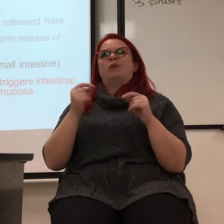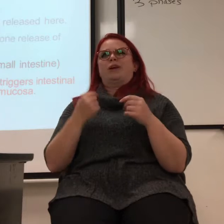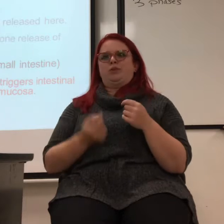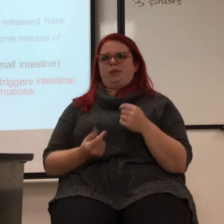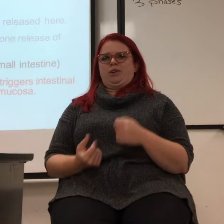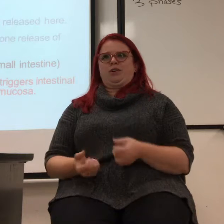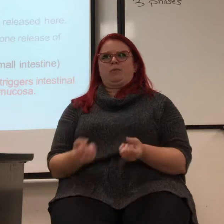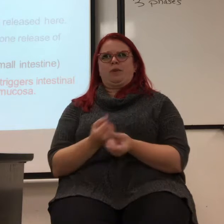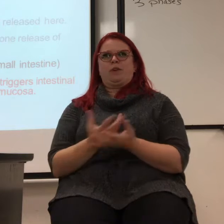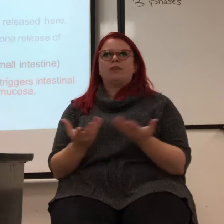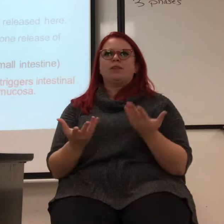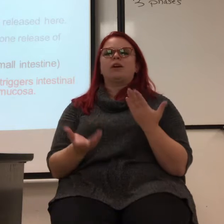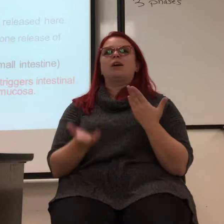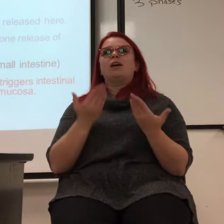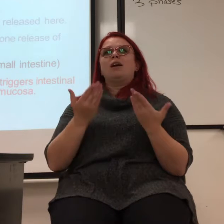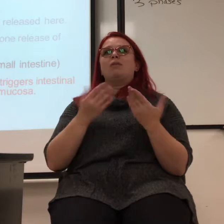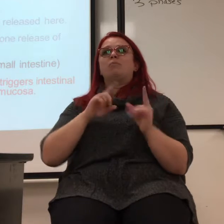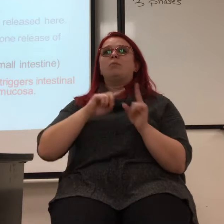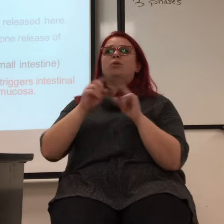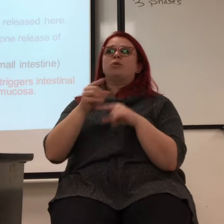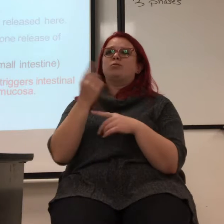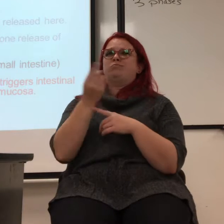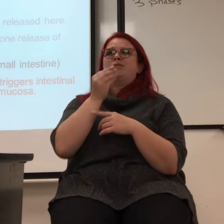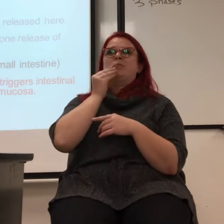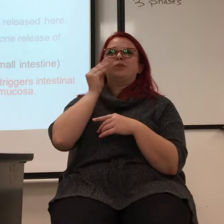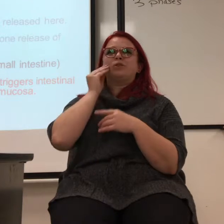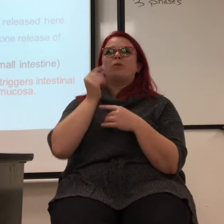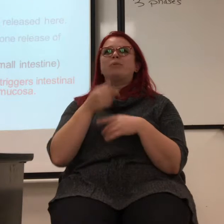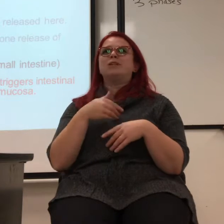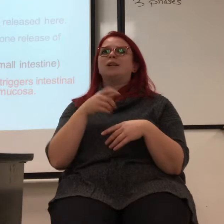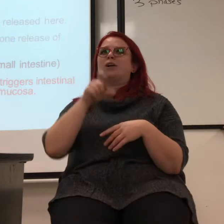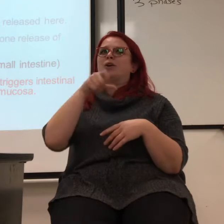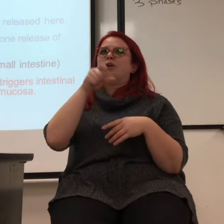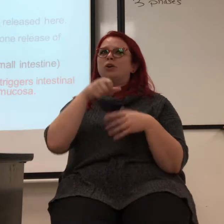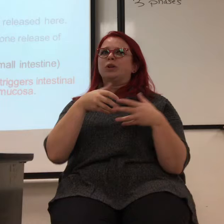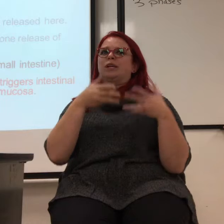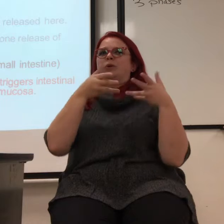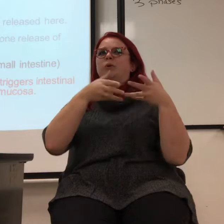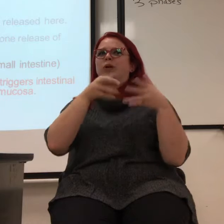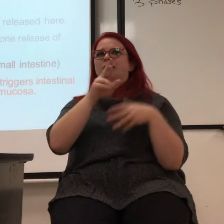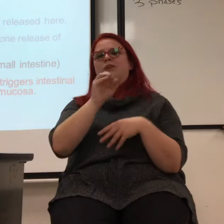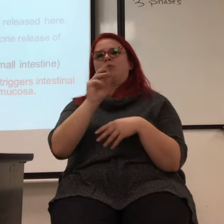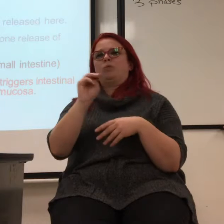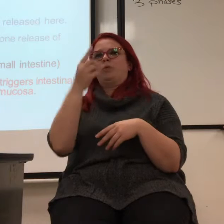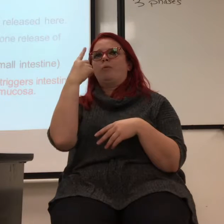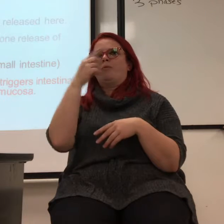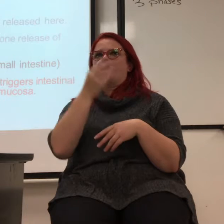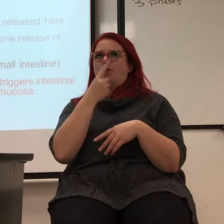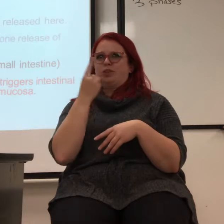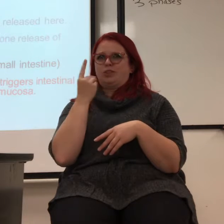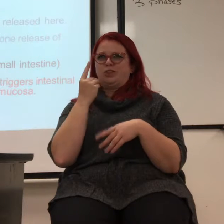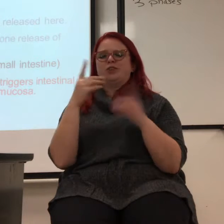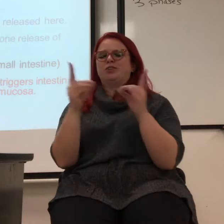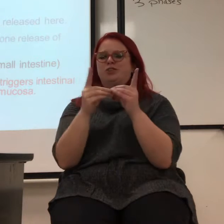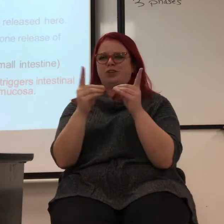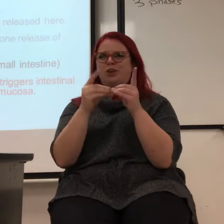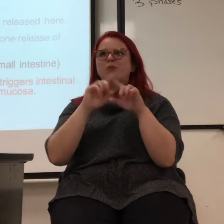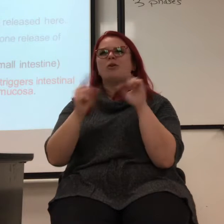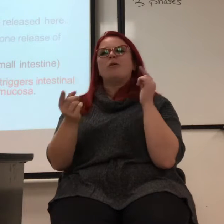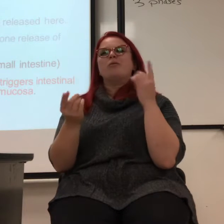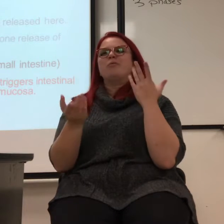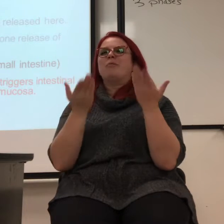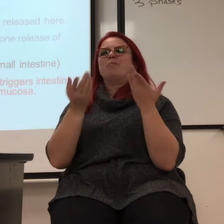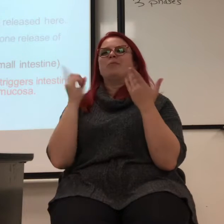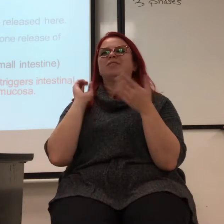and leave room for dessert, that kind of thing. You're actually trying to wait for the food to go down. So this could be hours after eating.